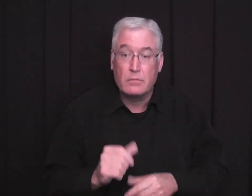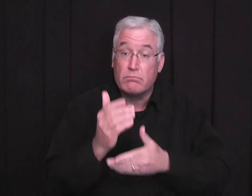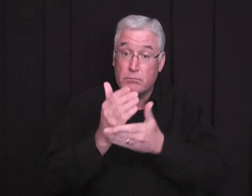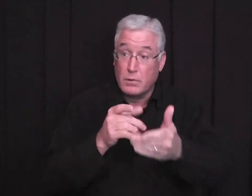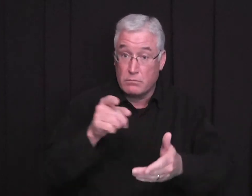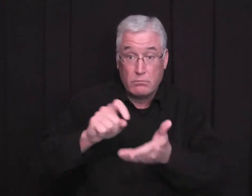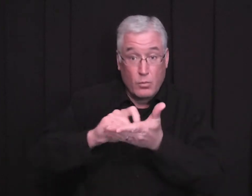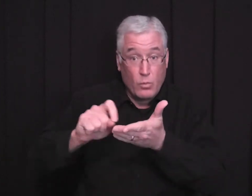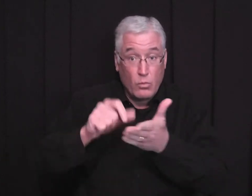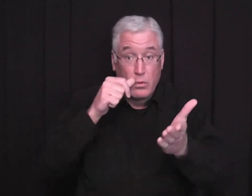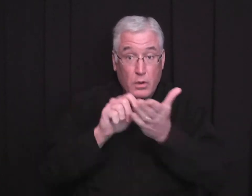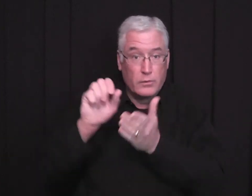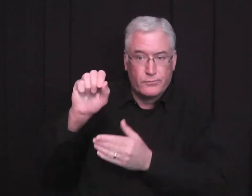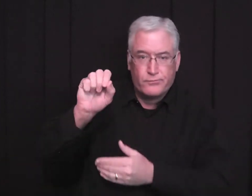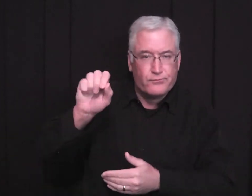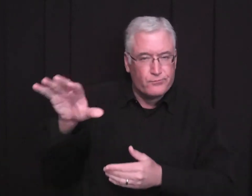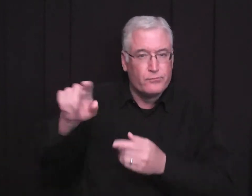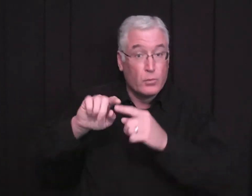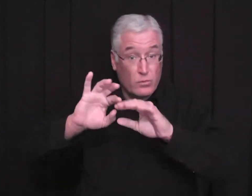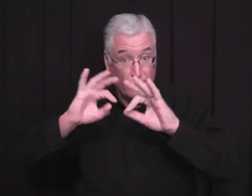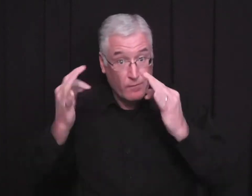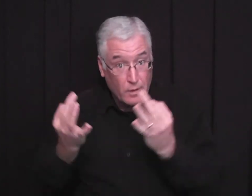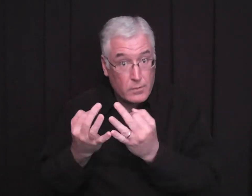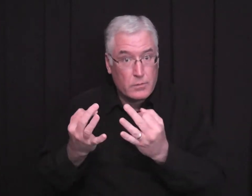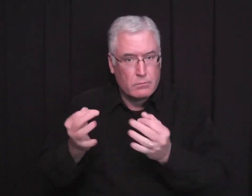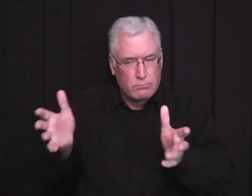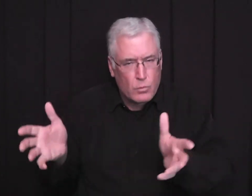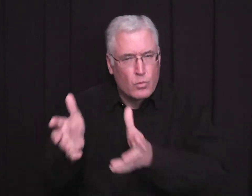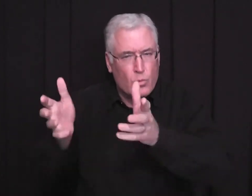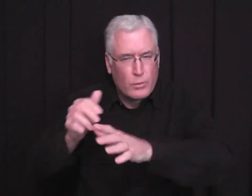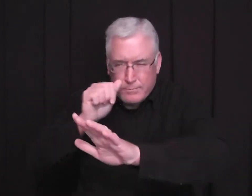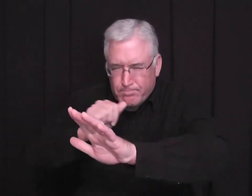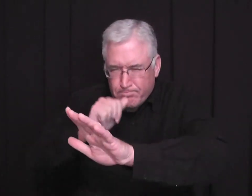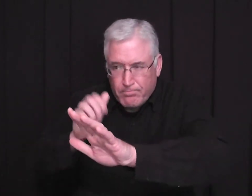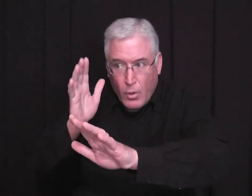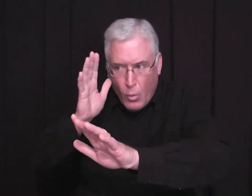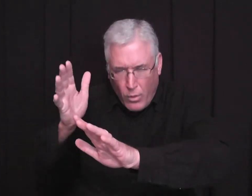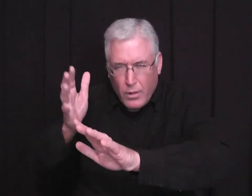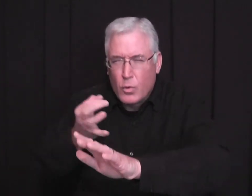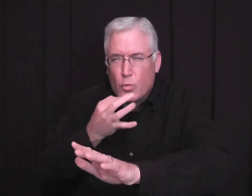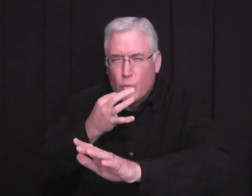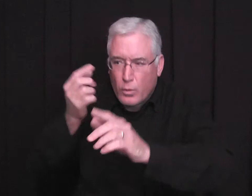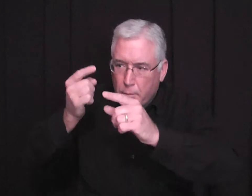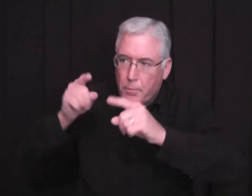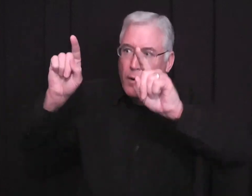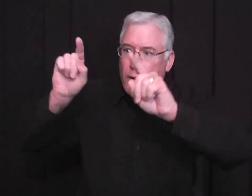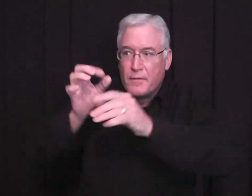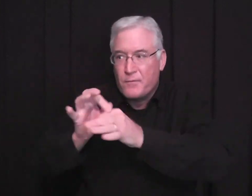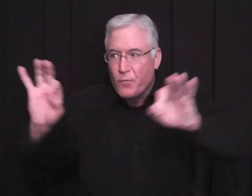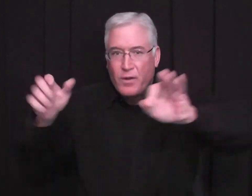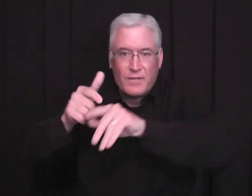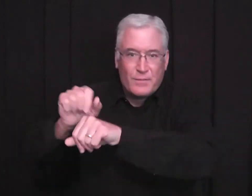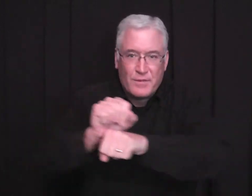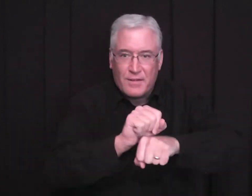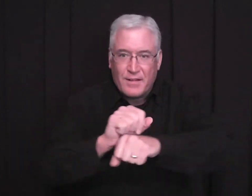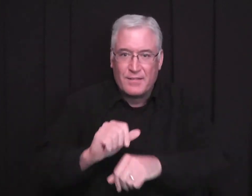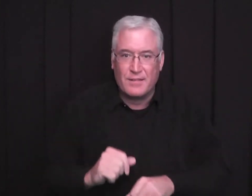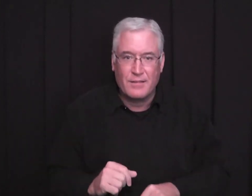their families, to be free from slavery. They wanted to encourage their families. They wrote home to them saying, "Finally, you